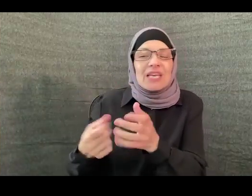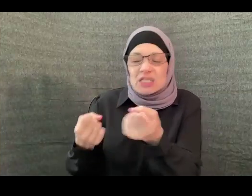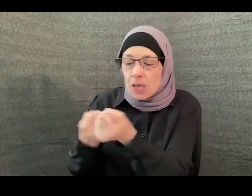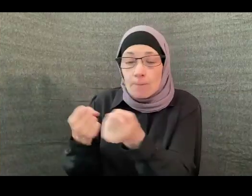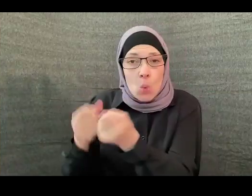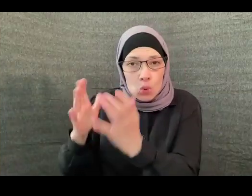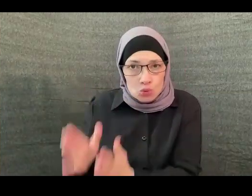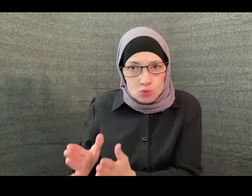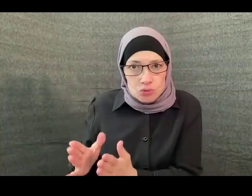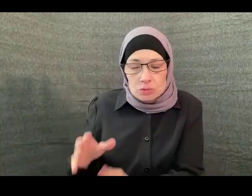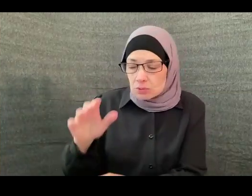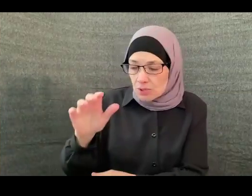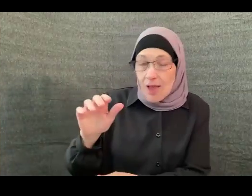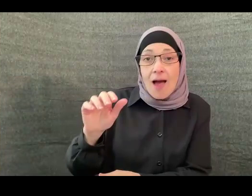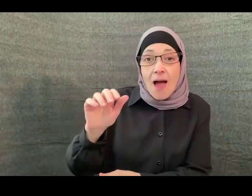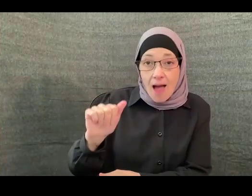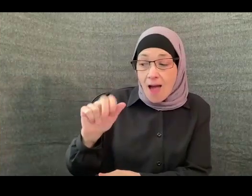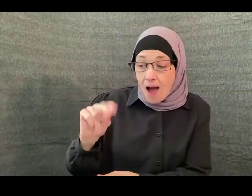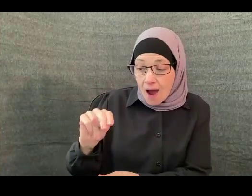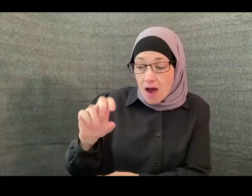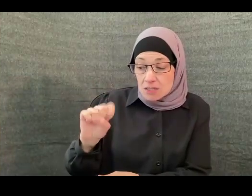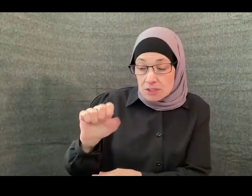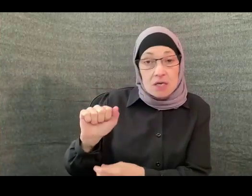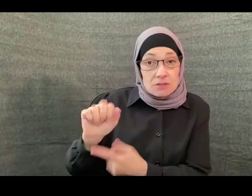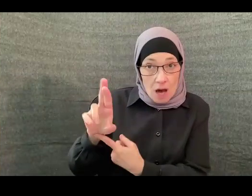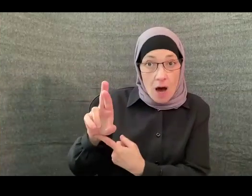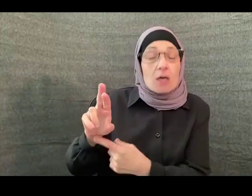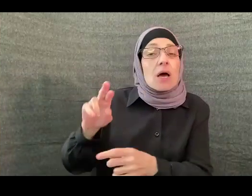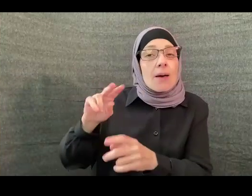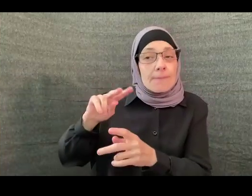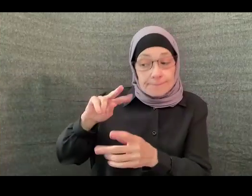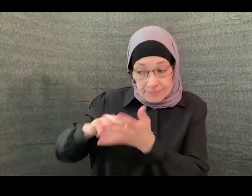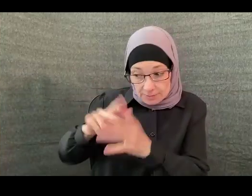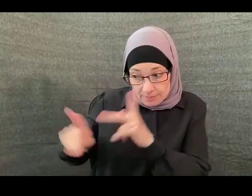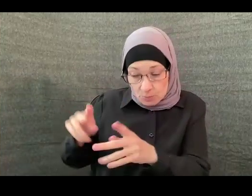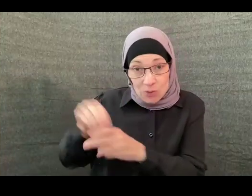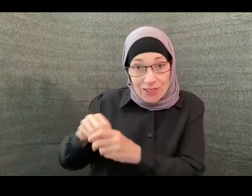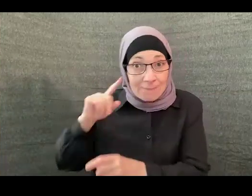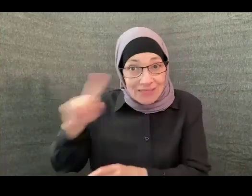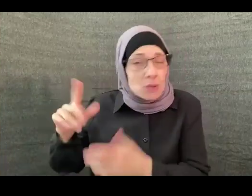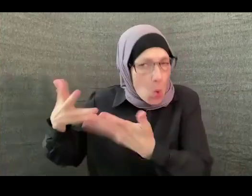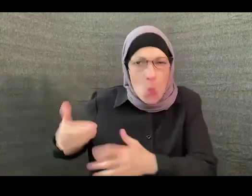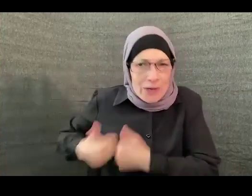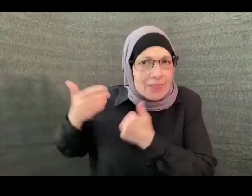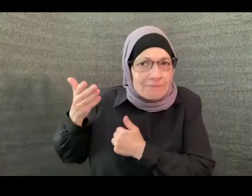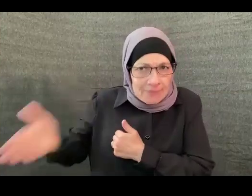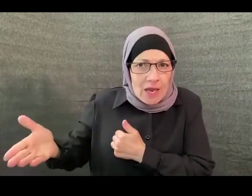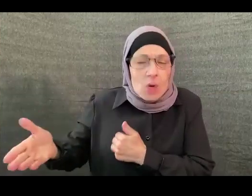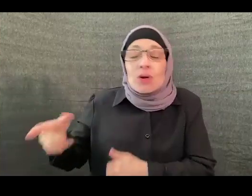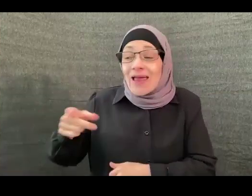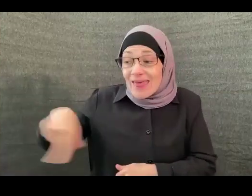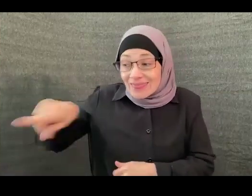called Ansar because they gave support to the migrants from Medina.